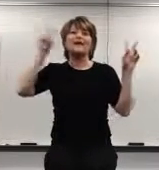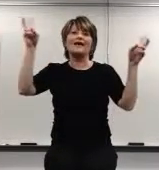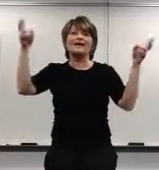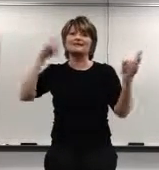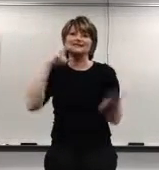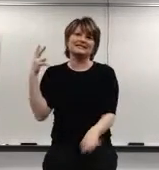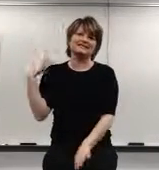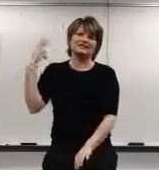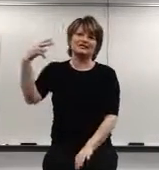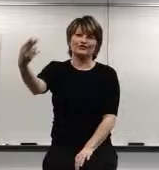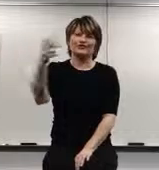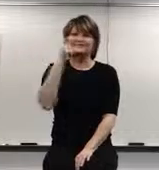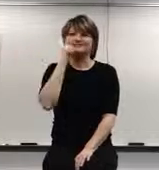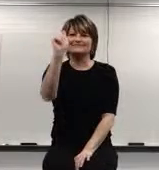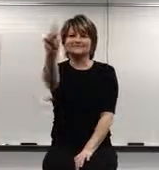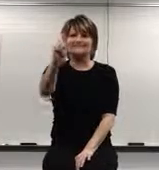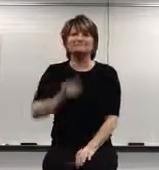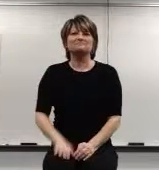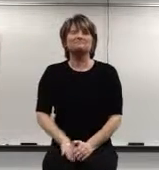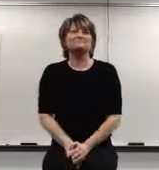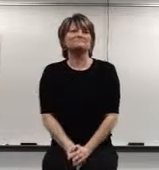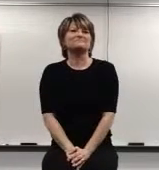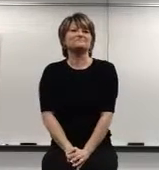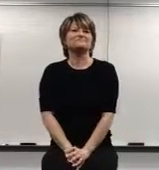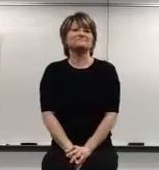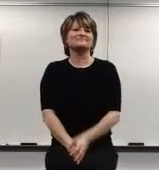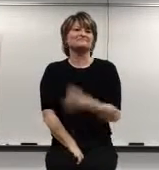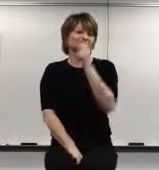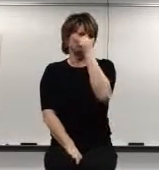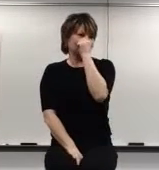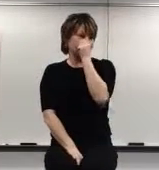And the rest is history.